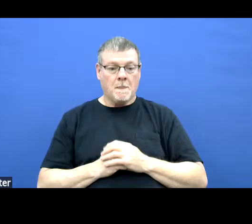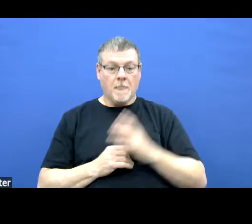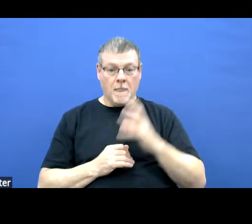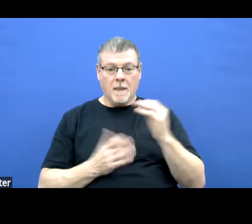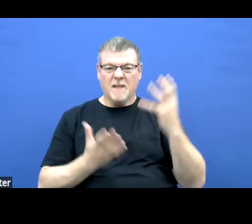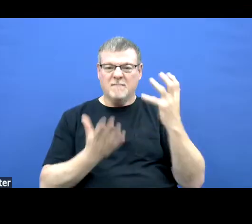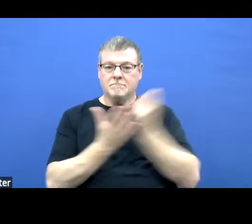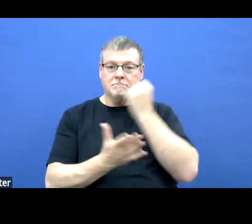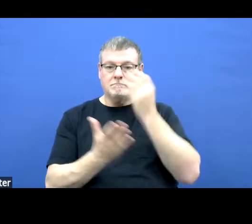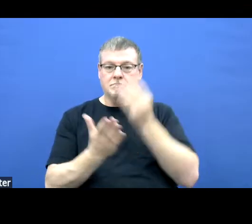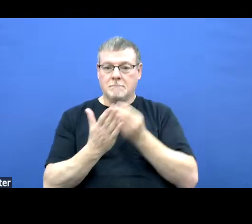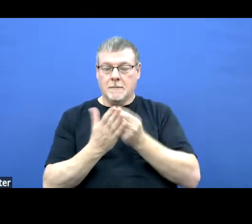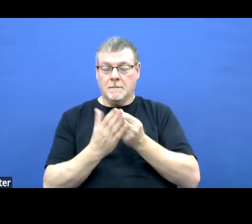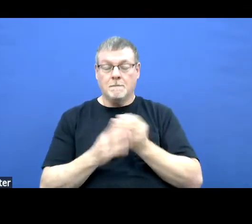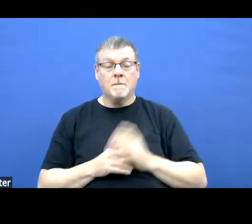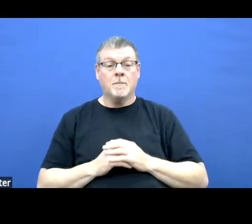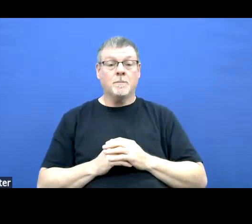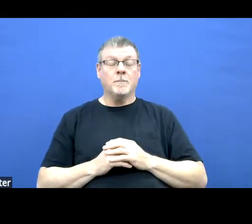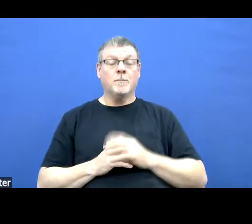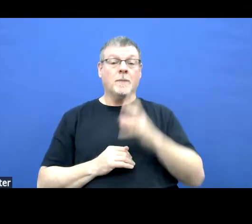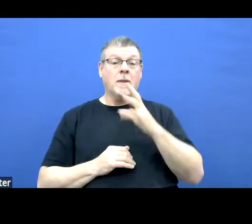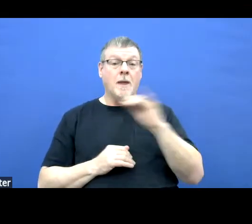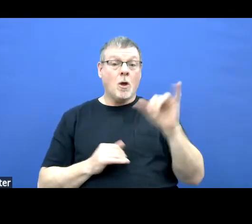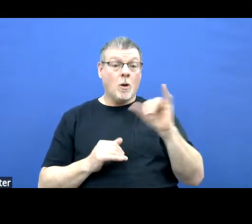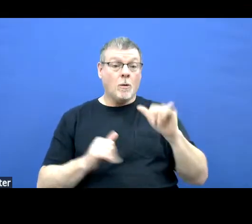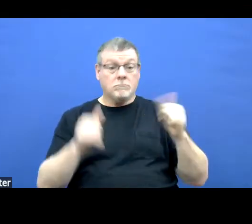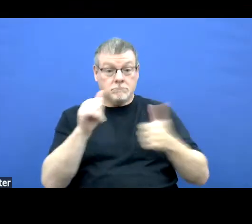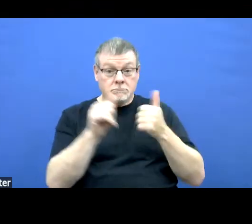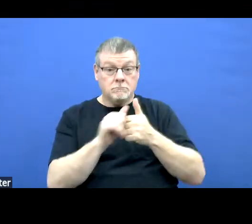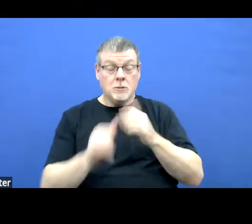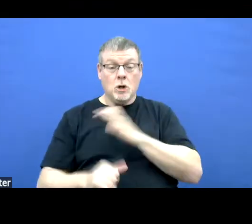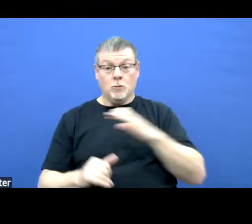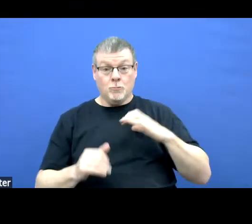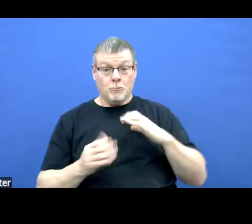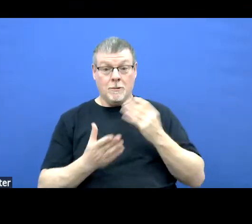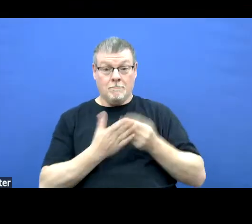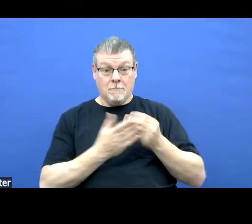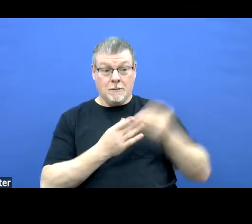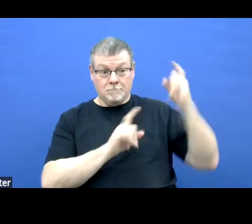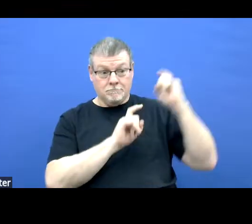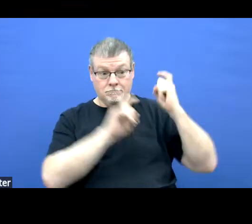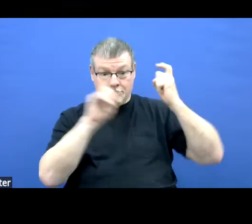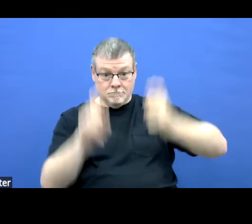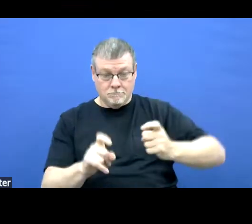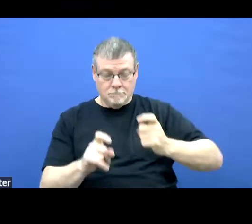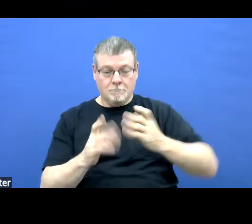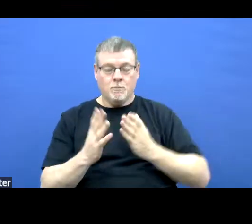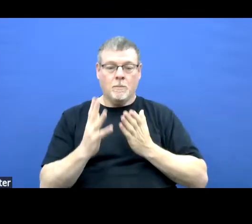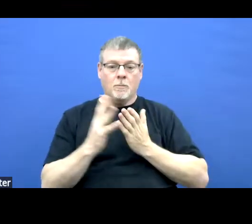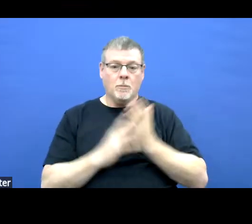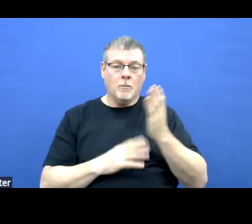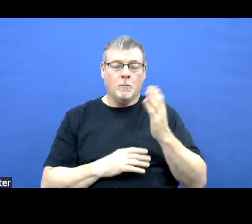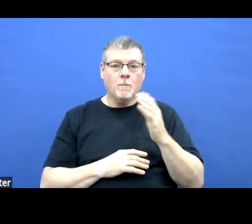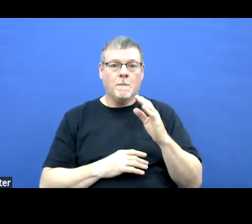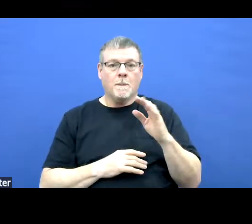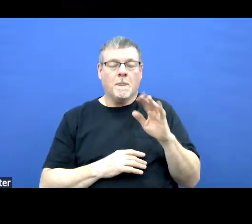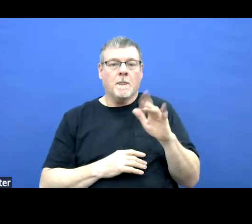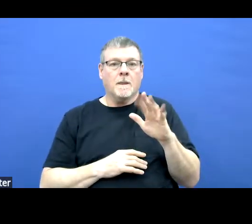can get some funding. We also are pursuing congressionally directed spending through